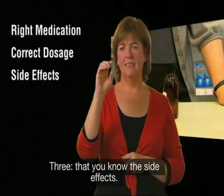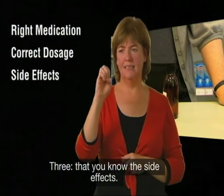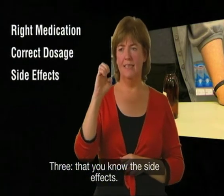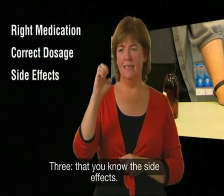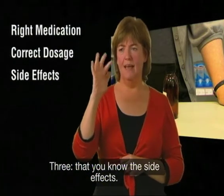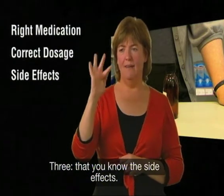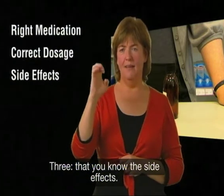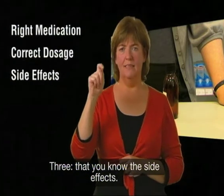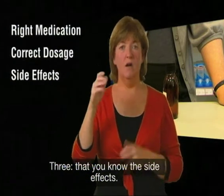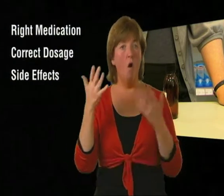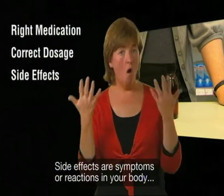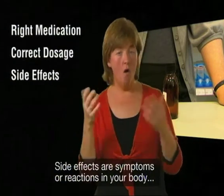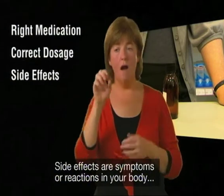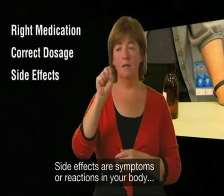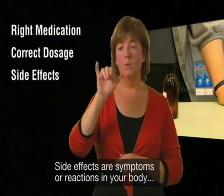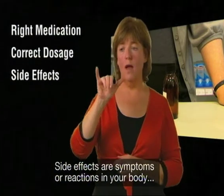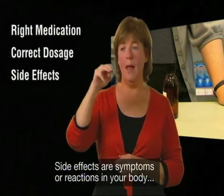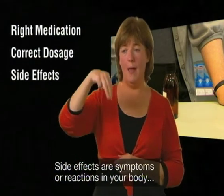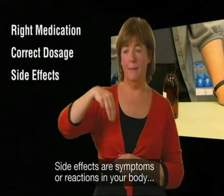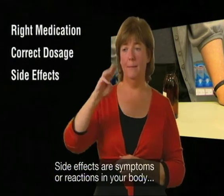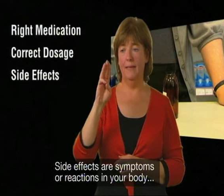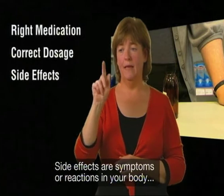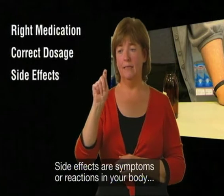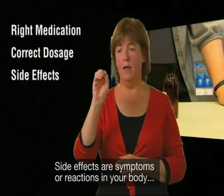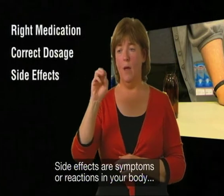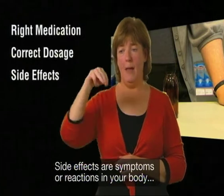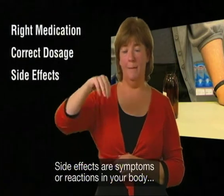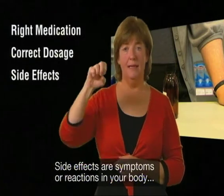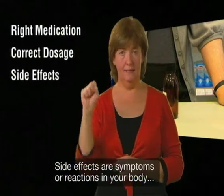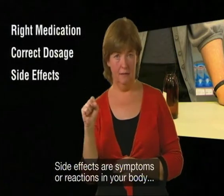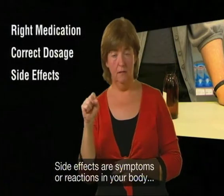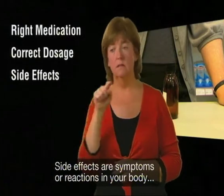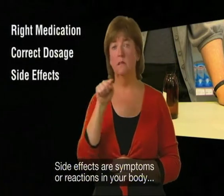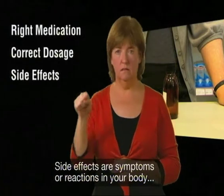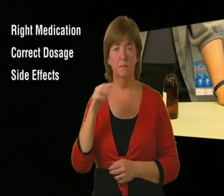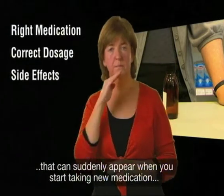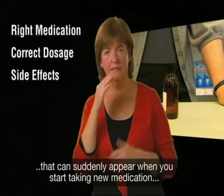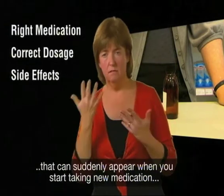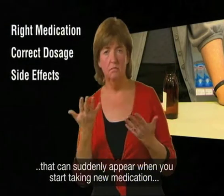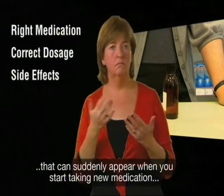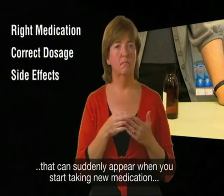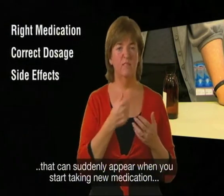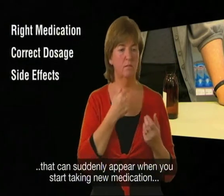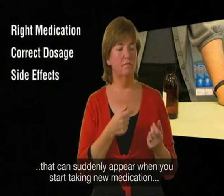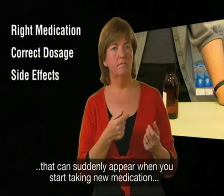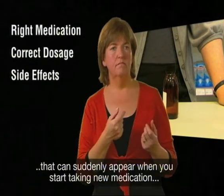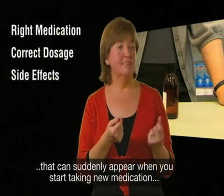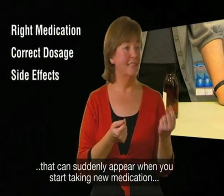effects. Side effects are symptoms or reactions in your body that can suddenly appear when you start taking